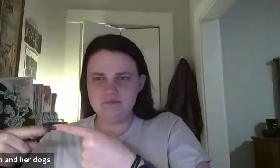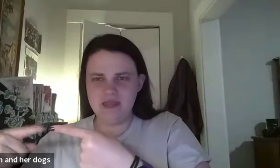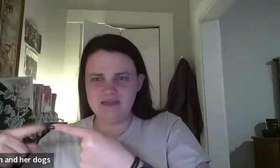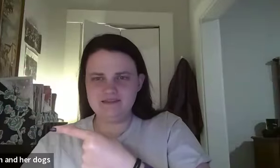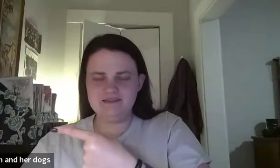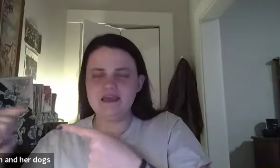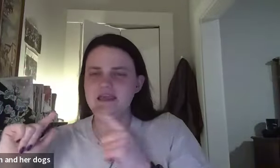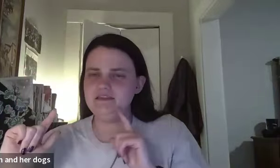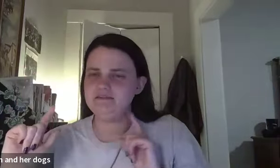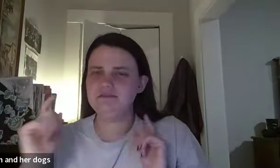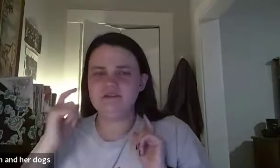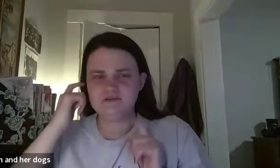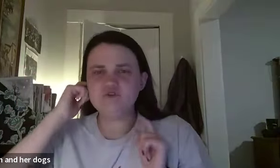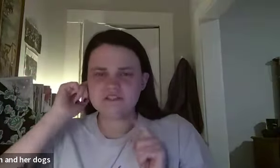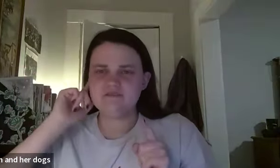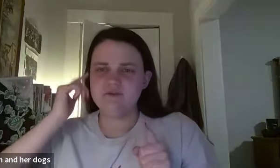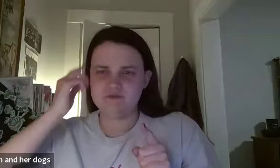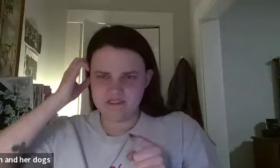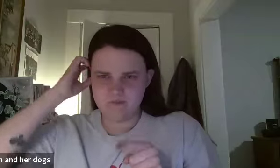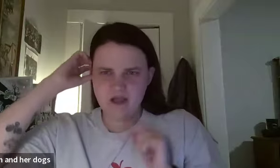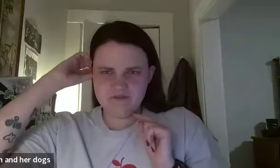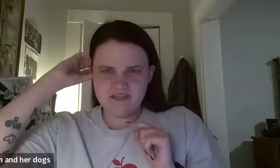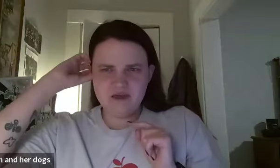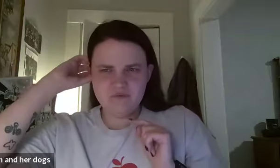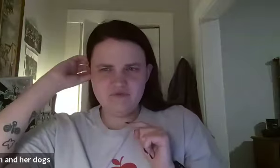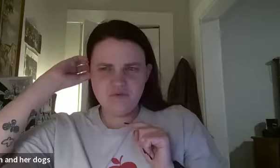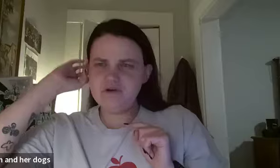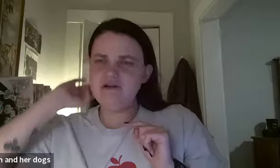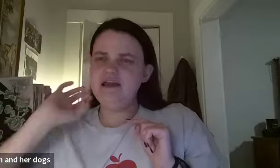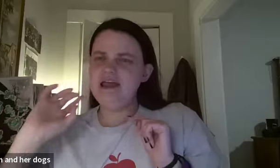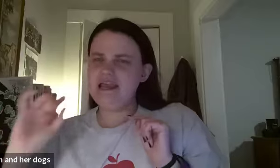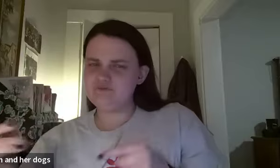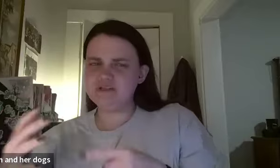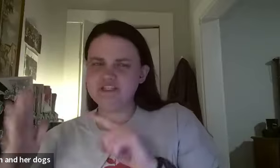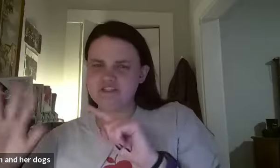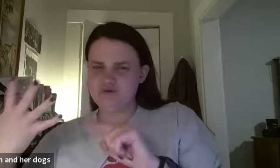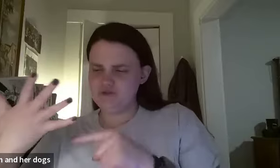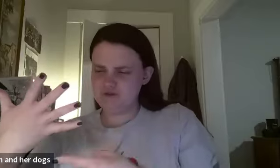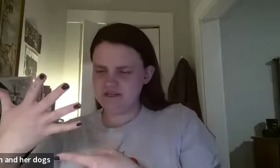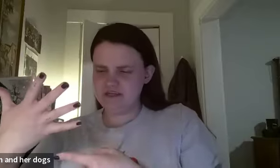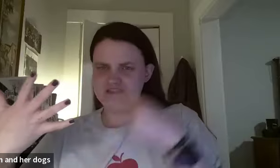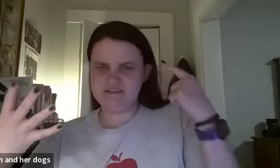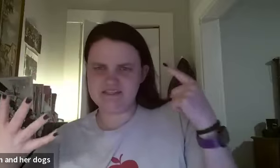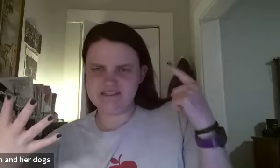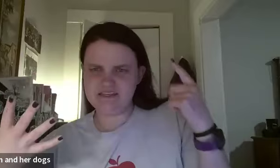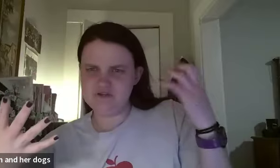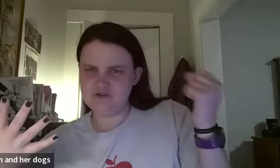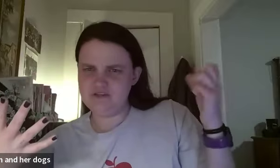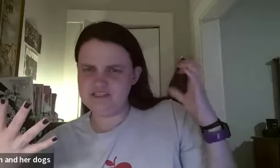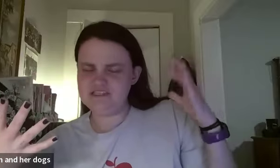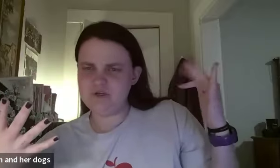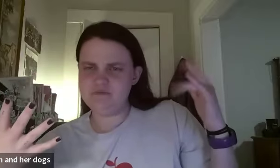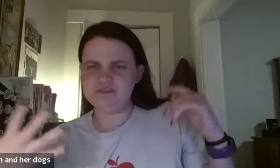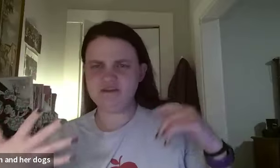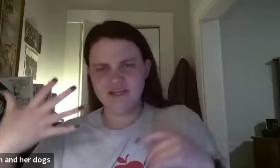flip hands. It looks confusing to me. I've seen that before, and it really just throws you because this is what you've been signing,